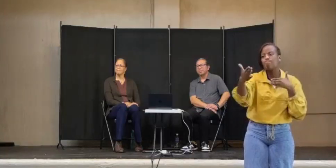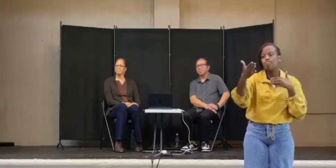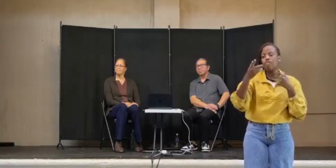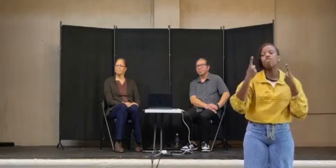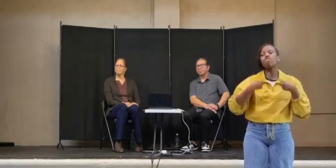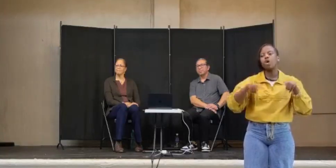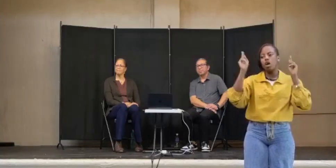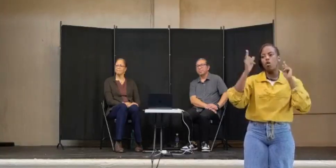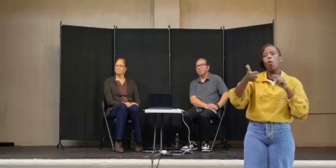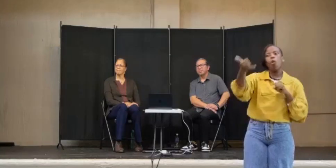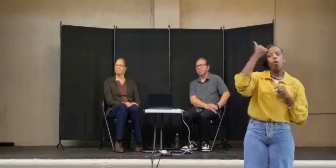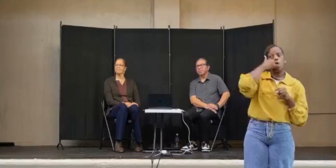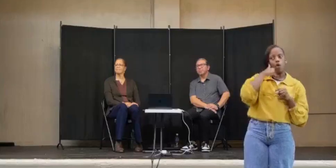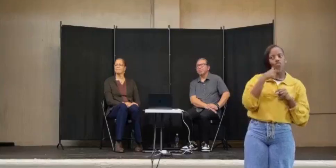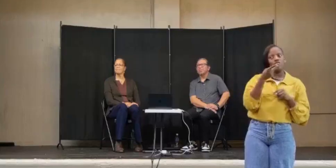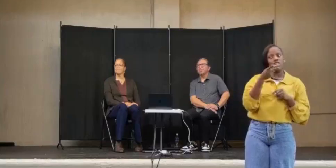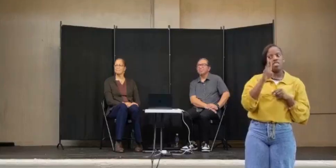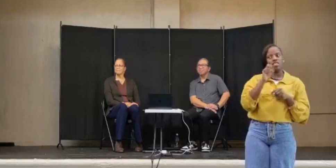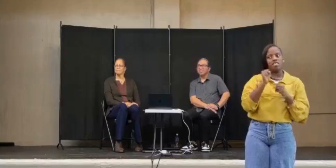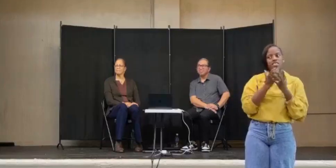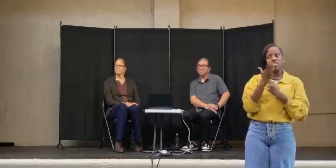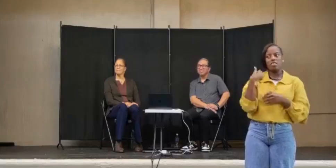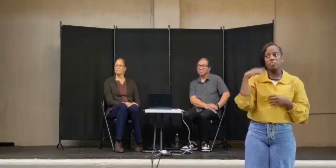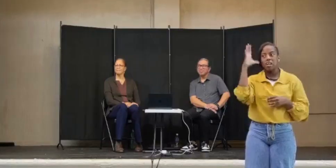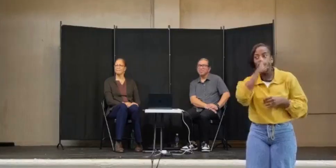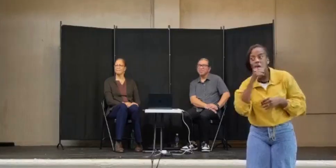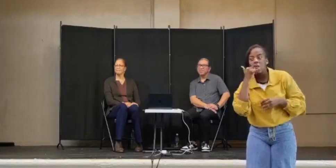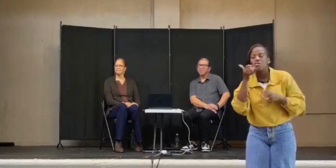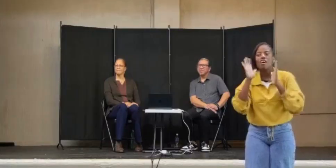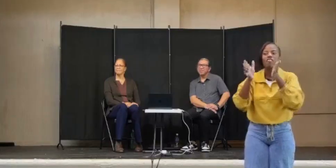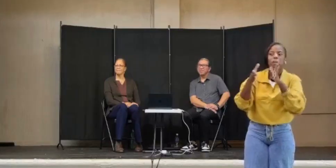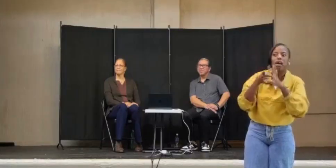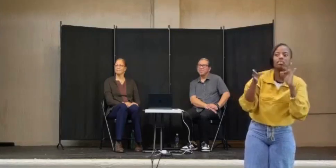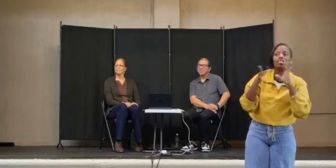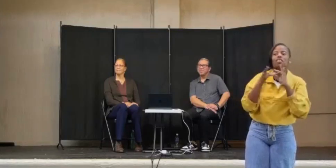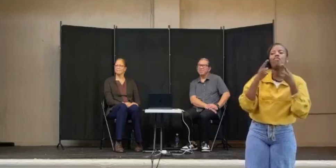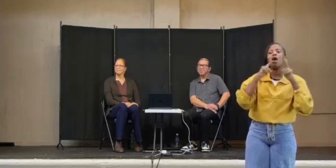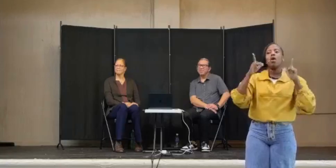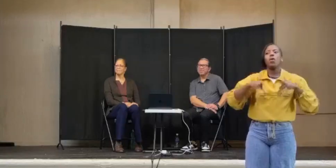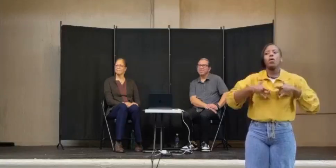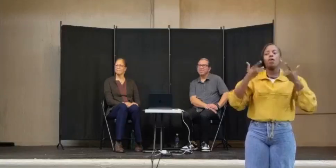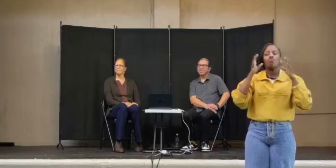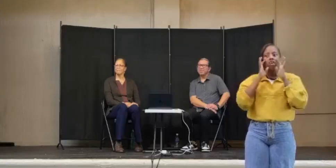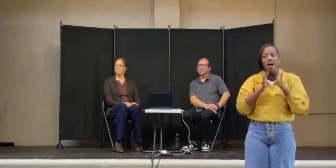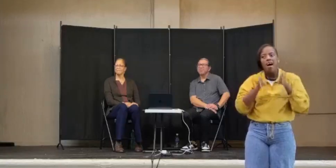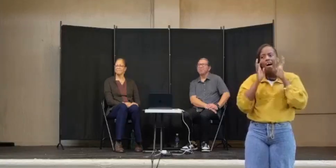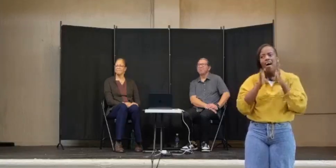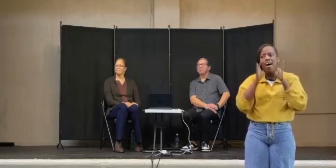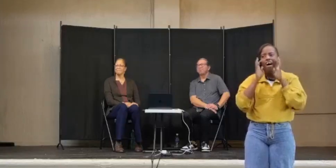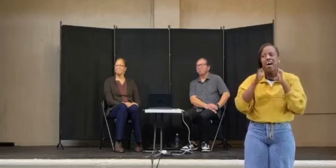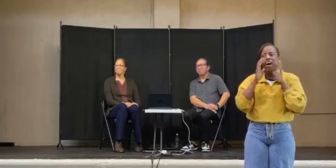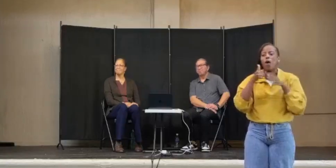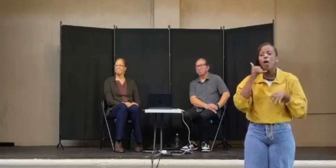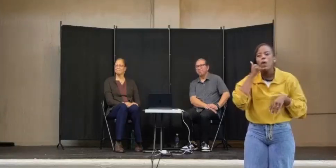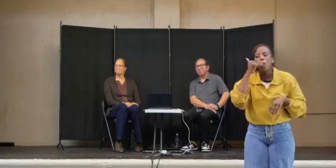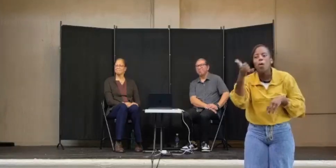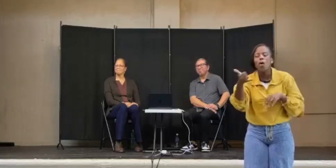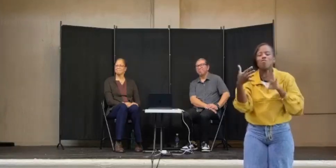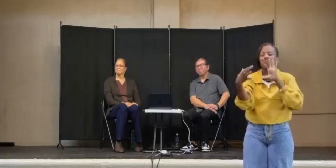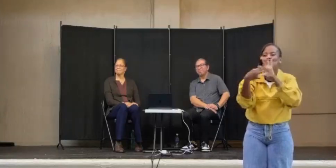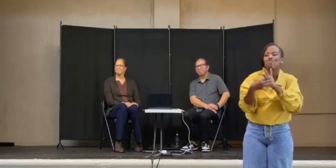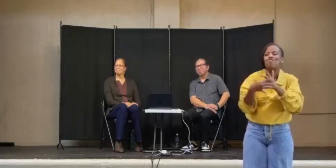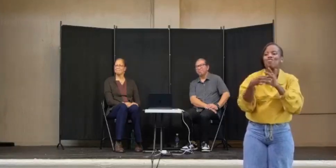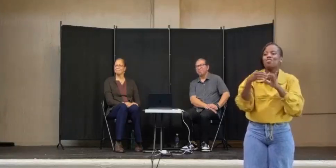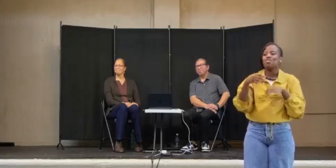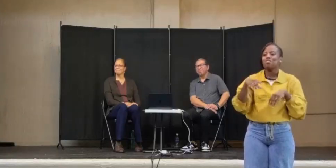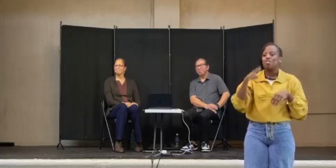her, and I feel like they've been calling me more. And sometimes I'll miss the call, and I'll see a message,